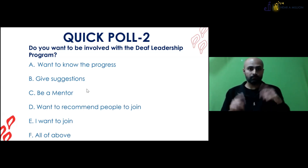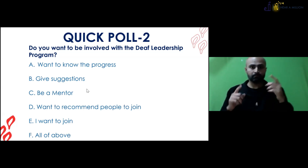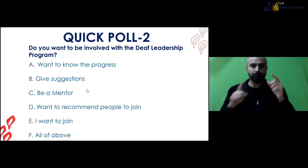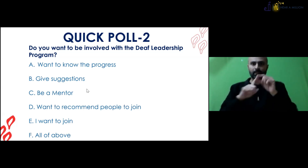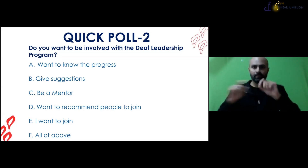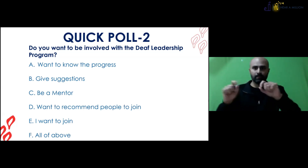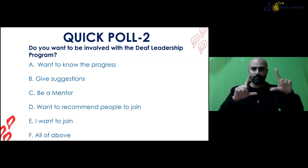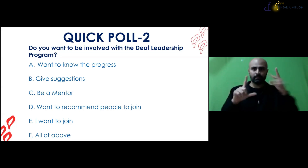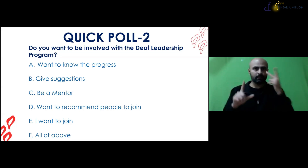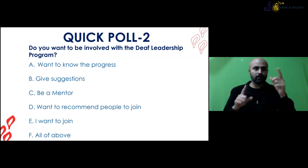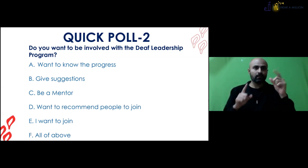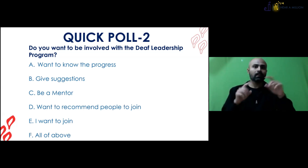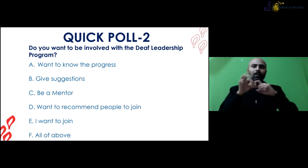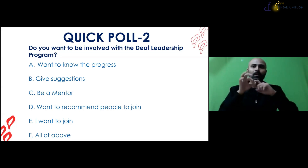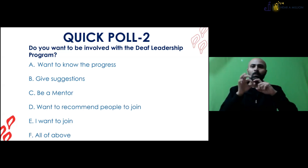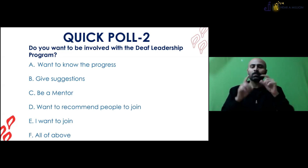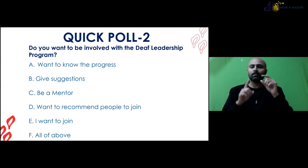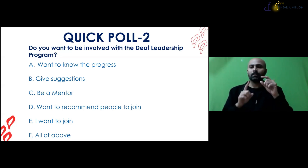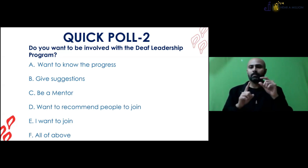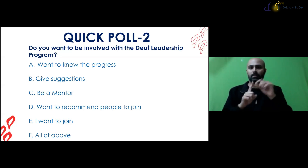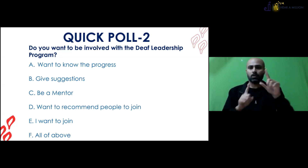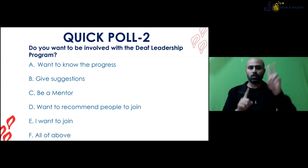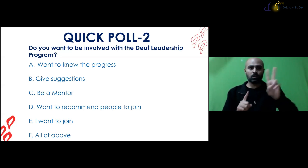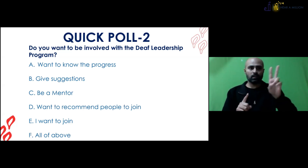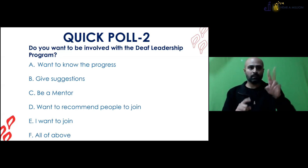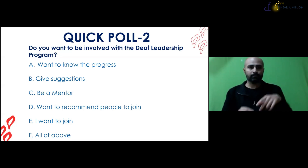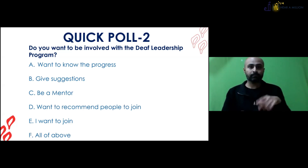So this is a poll question